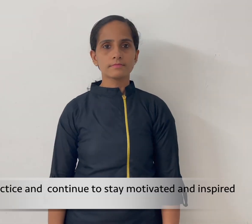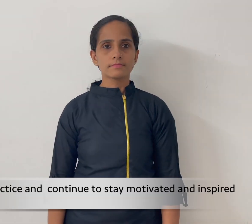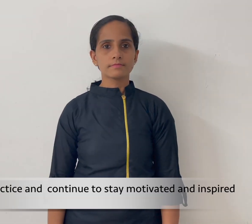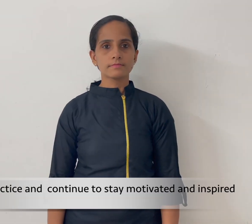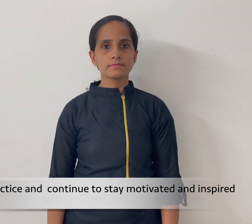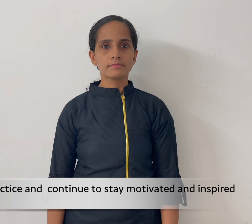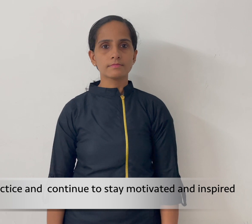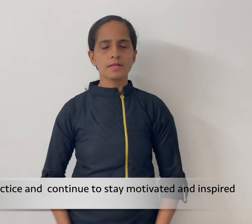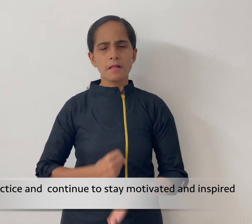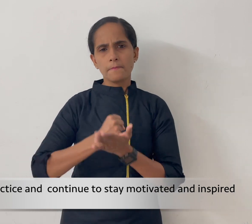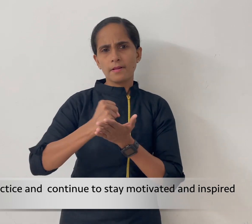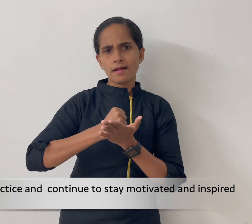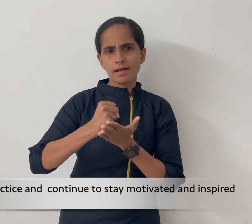Continue to practice.